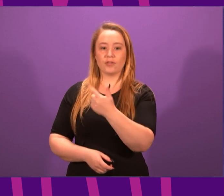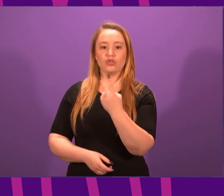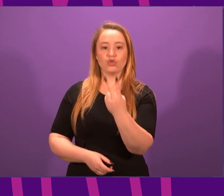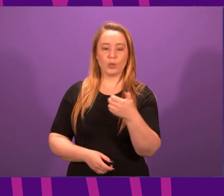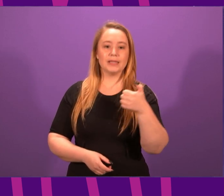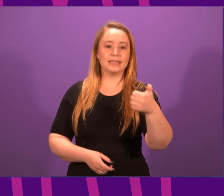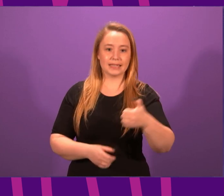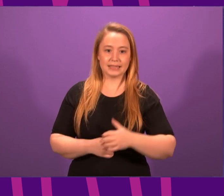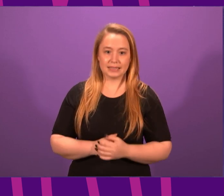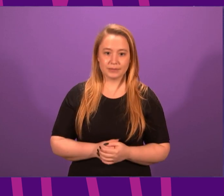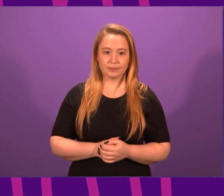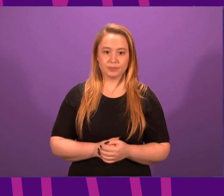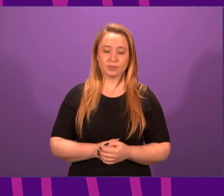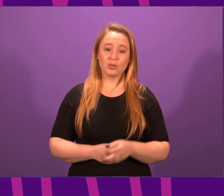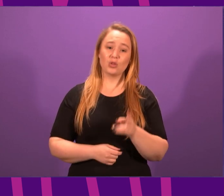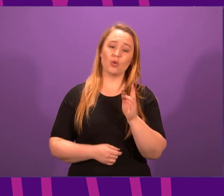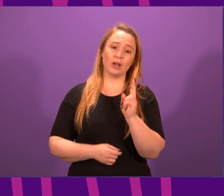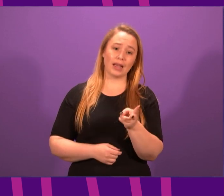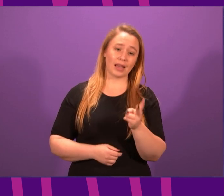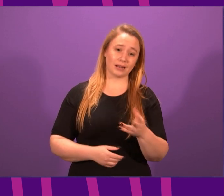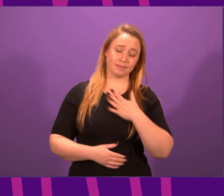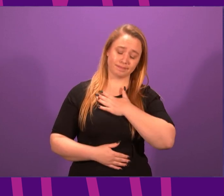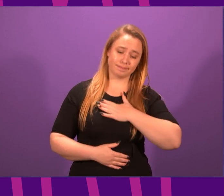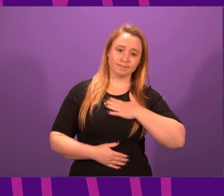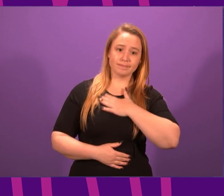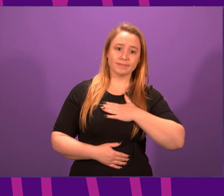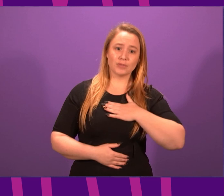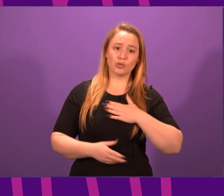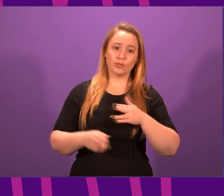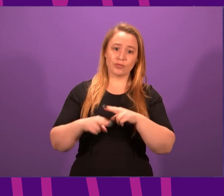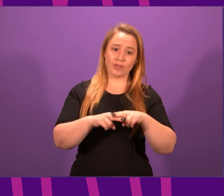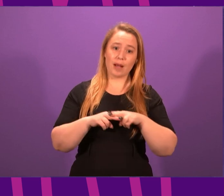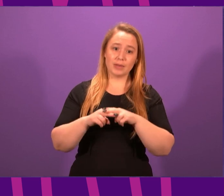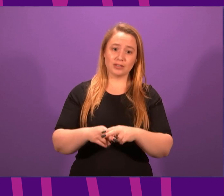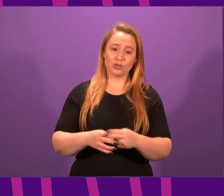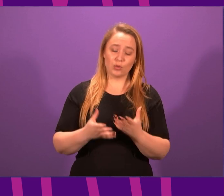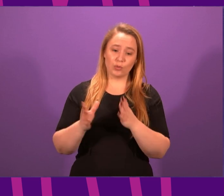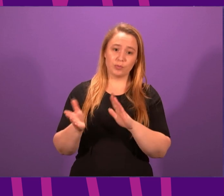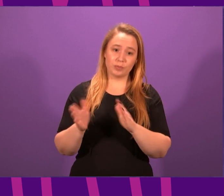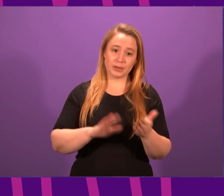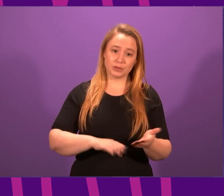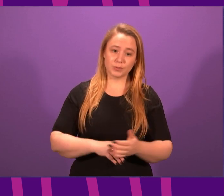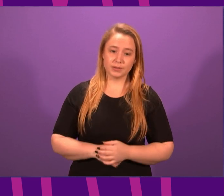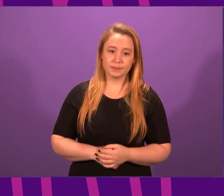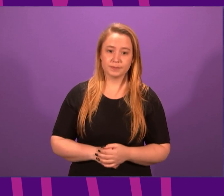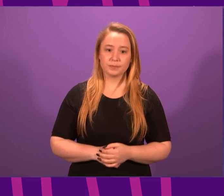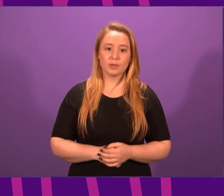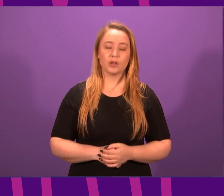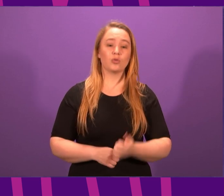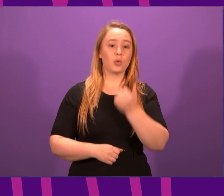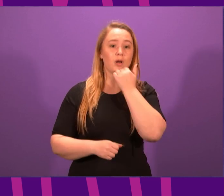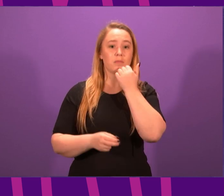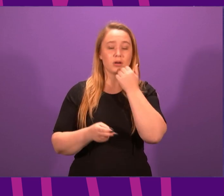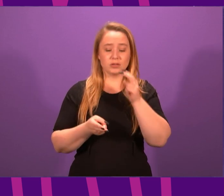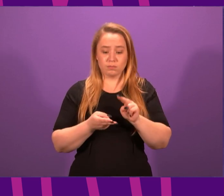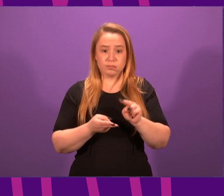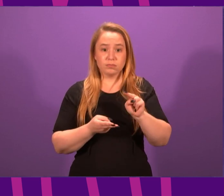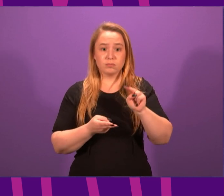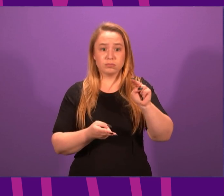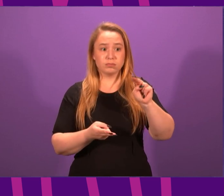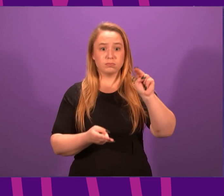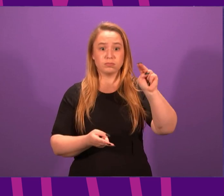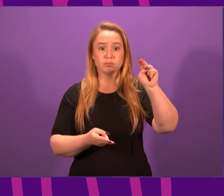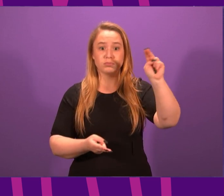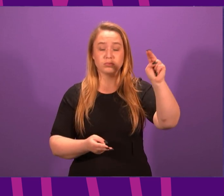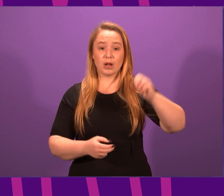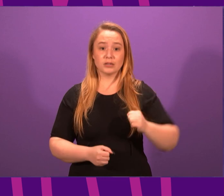And I want to send again my condolences to all those who are grieving a loved one. The rising cases we are seeing in Scotland is